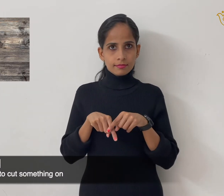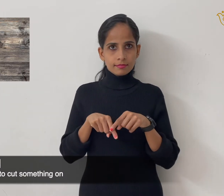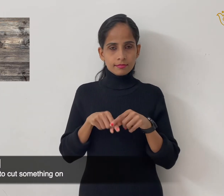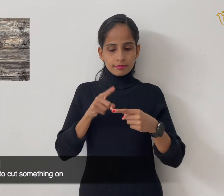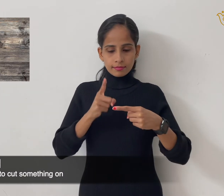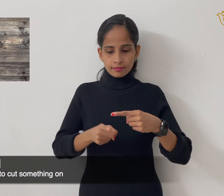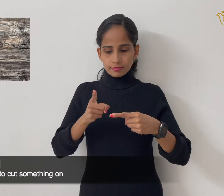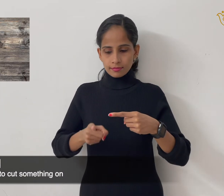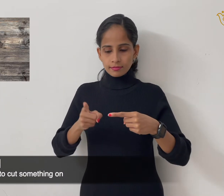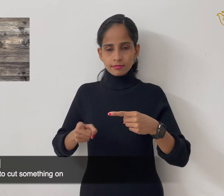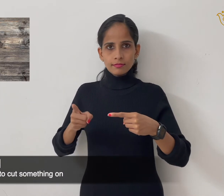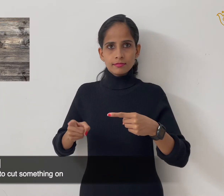Cutting board.